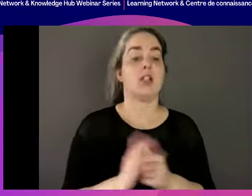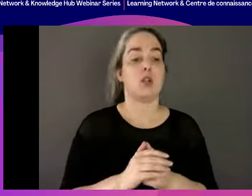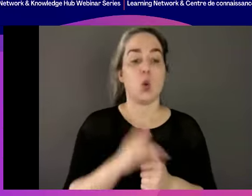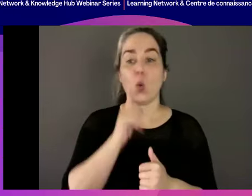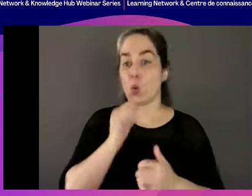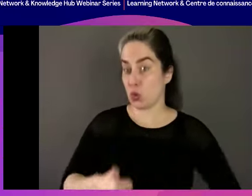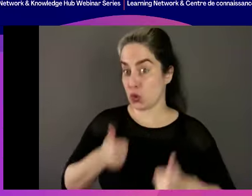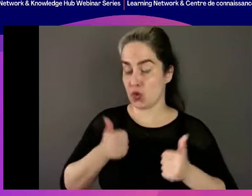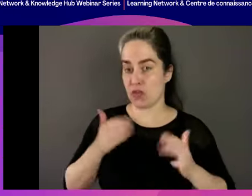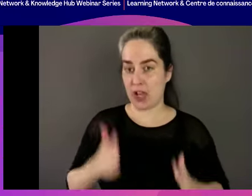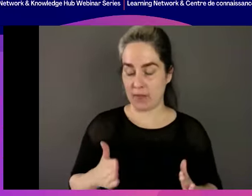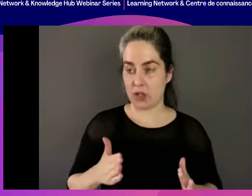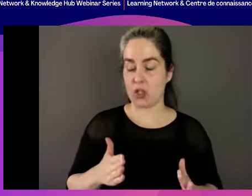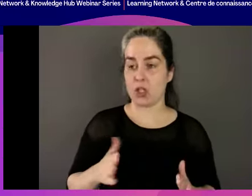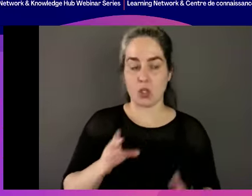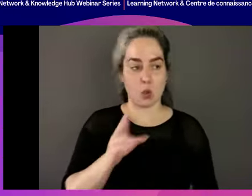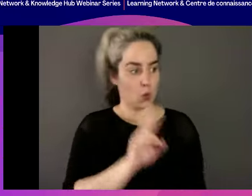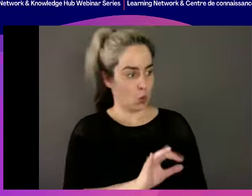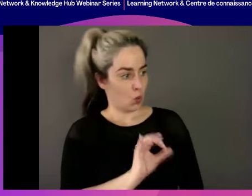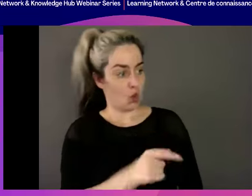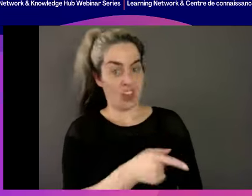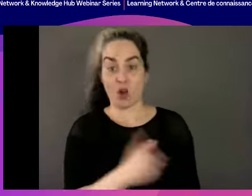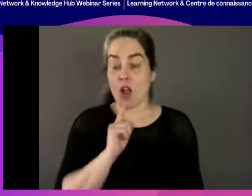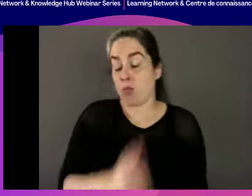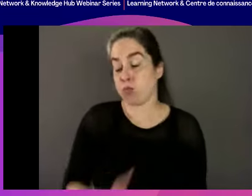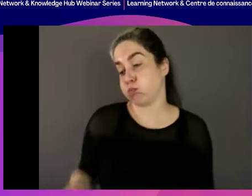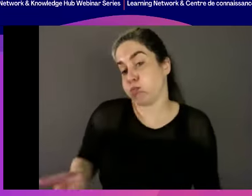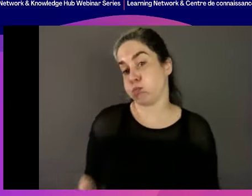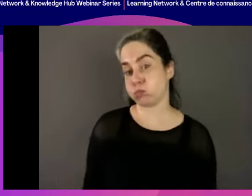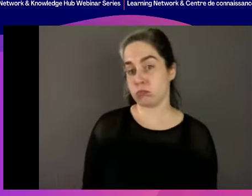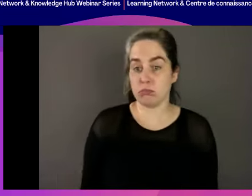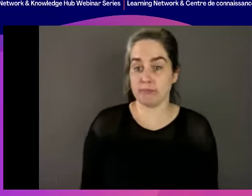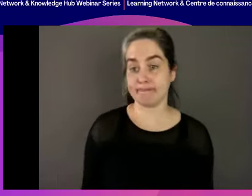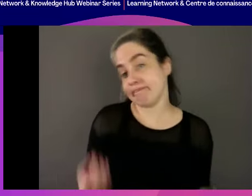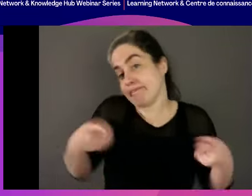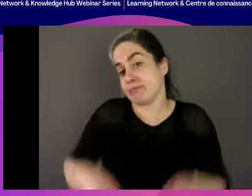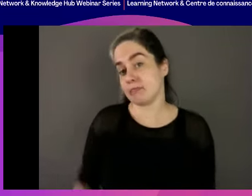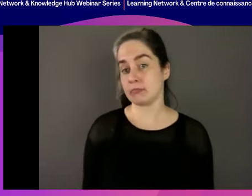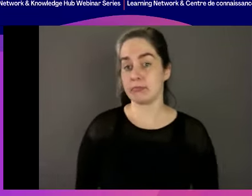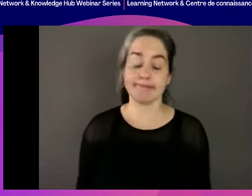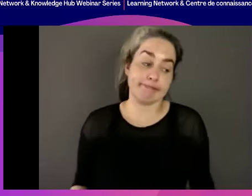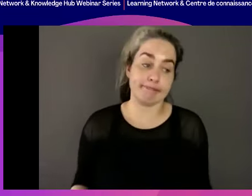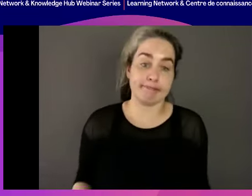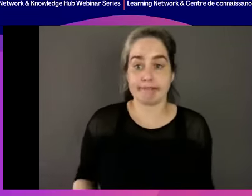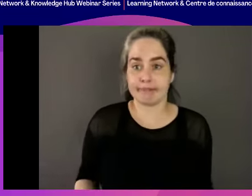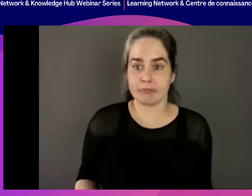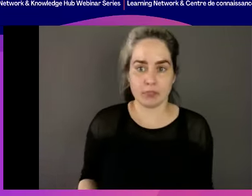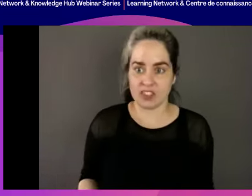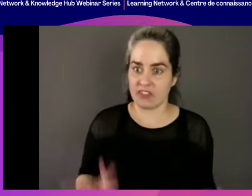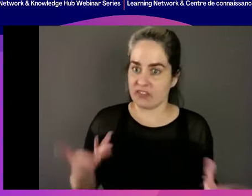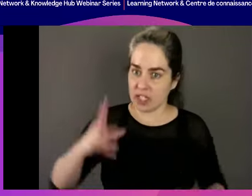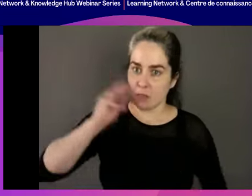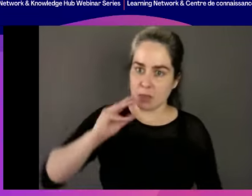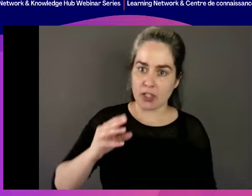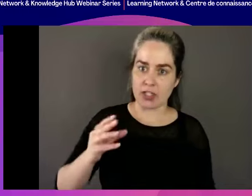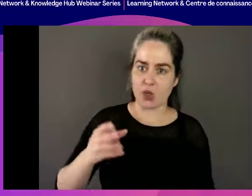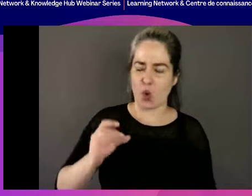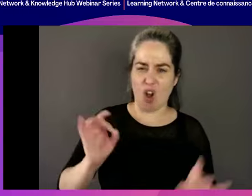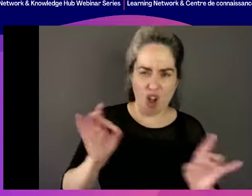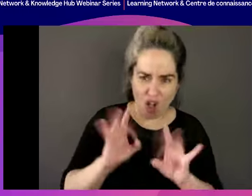personally a little surprised that they were so nonchalant about the student abuse, even, they got knocked around a lot by older